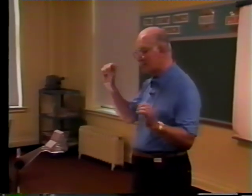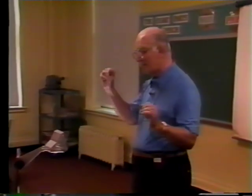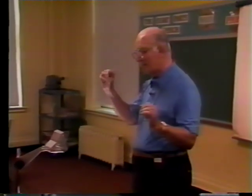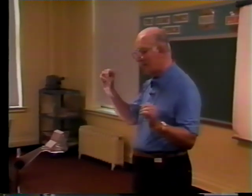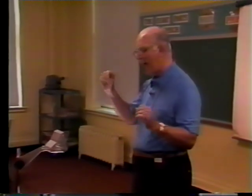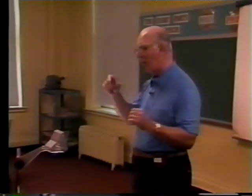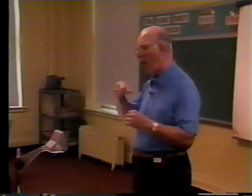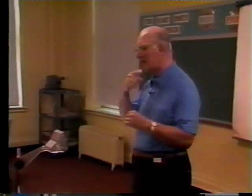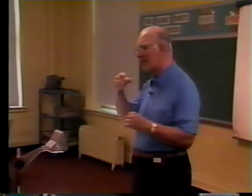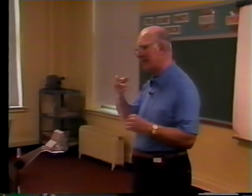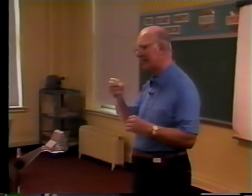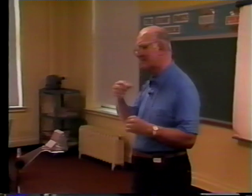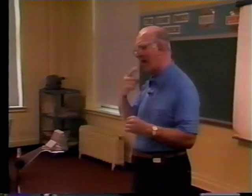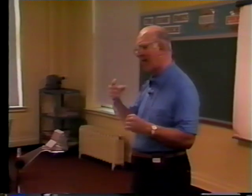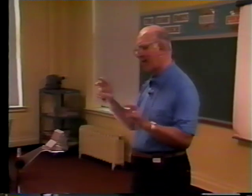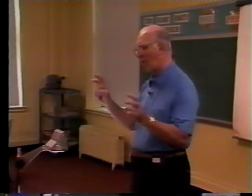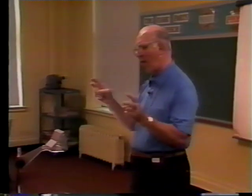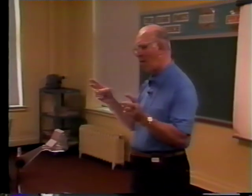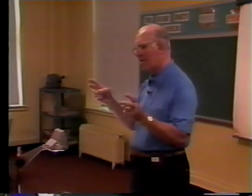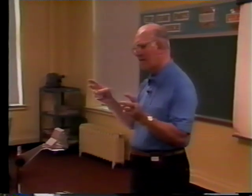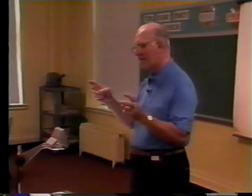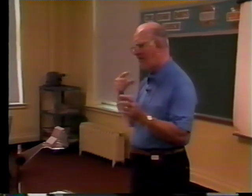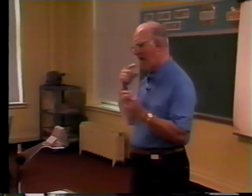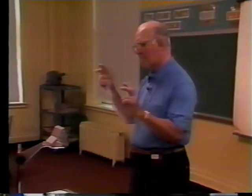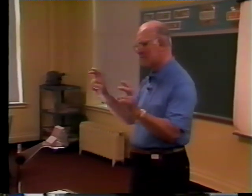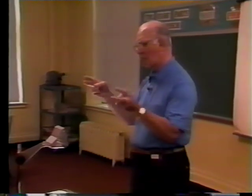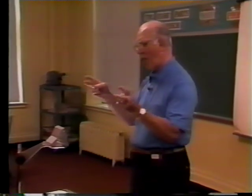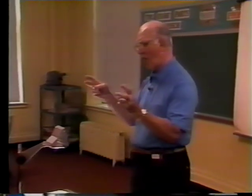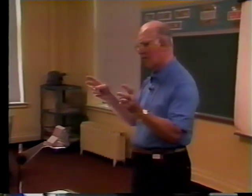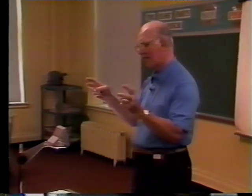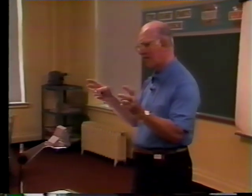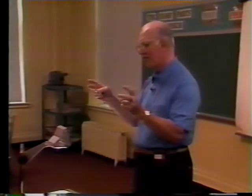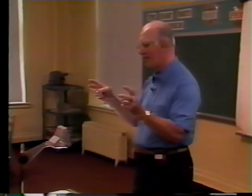president, and what did he say? Quote, famous quote.